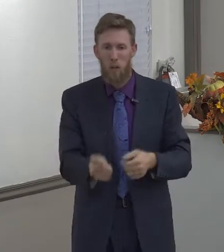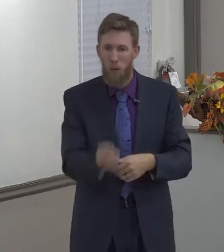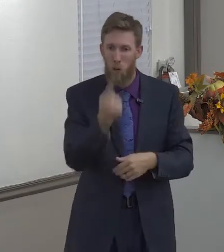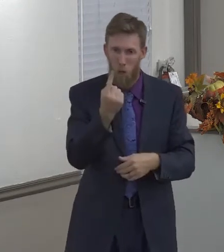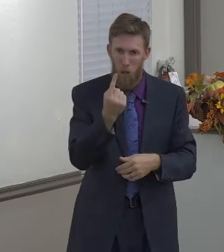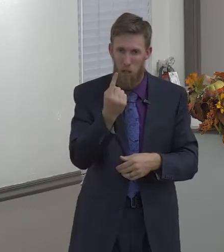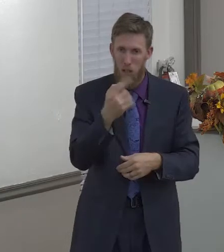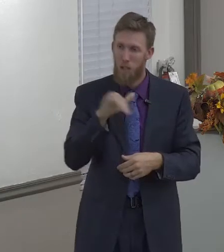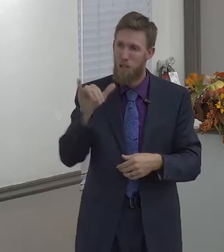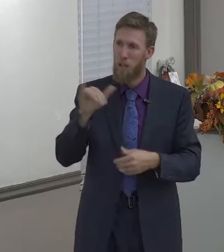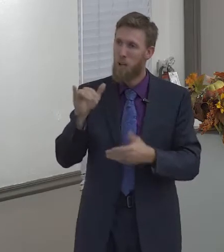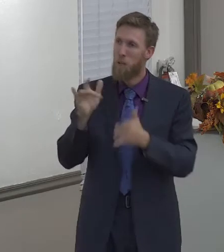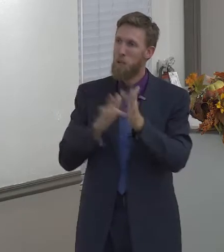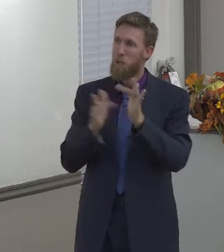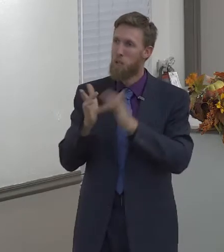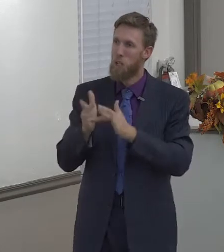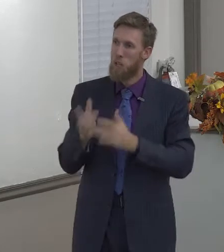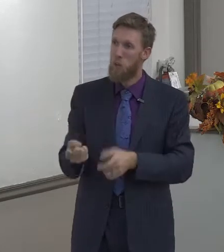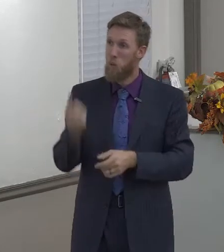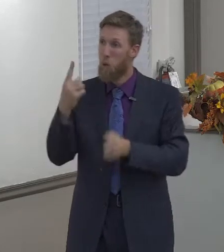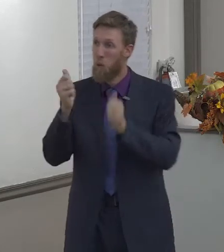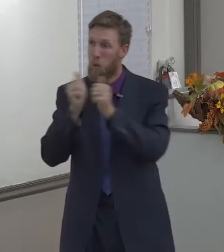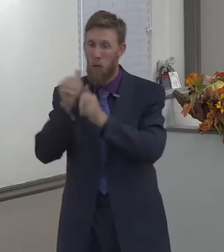me. Our unity,